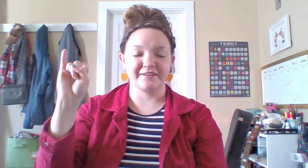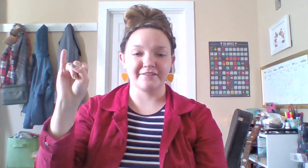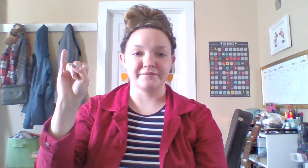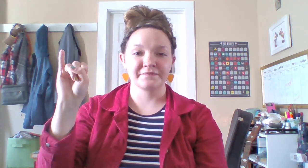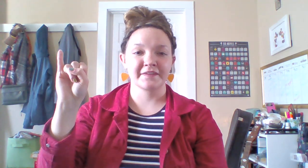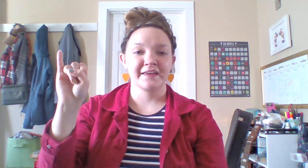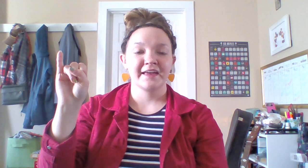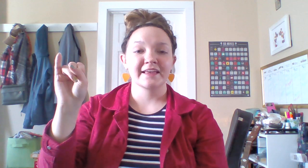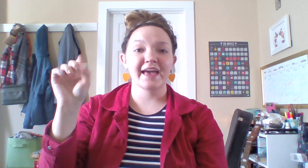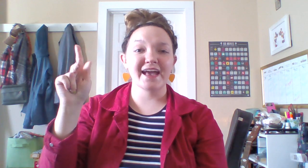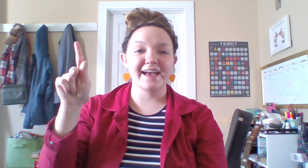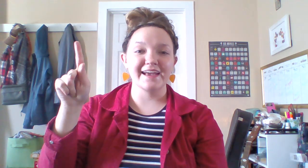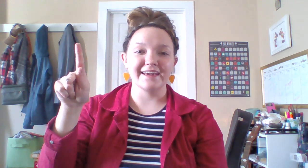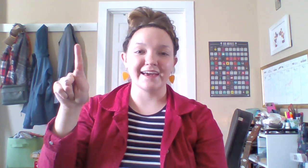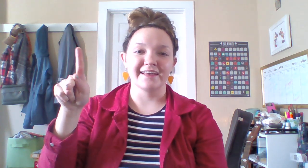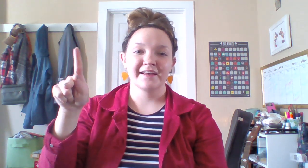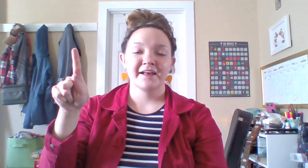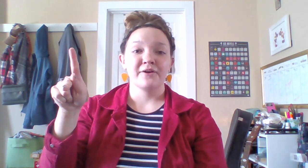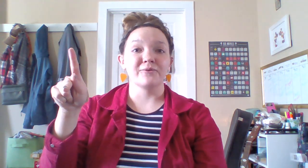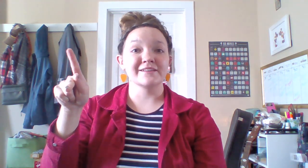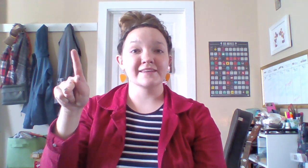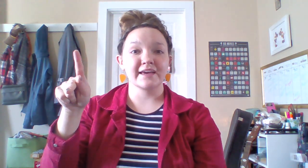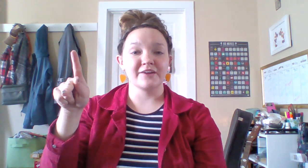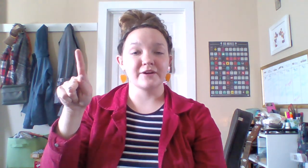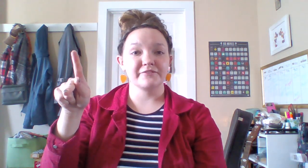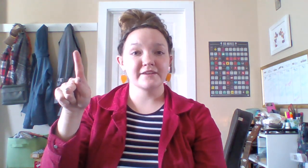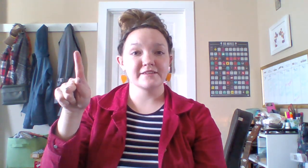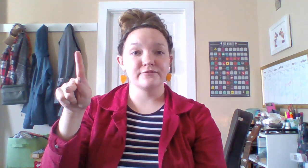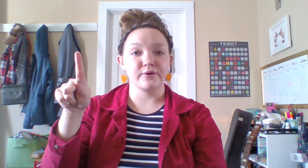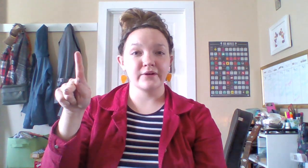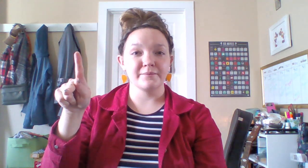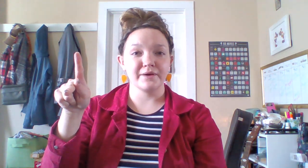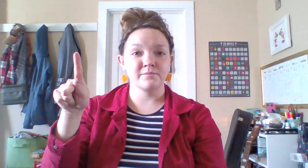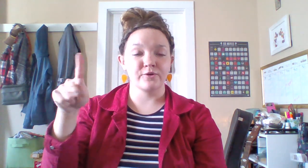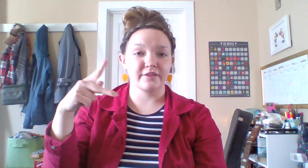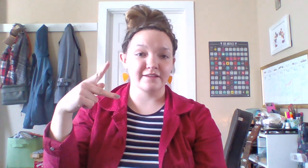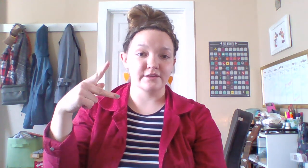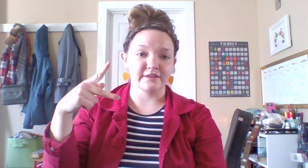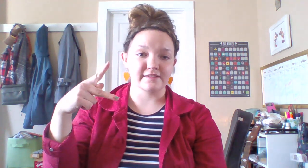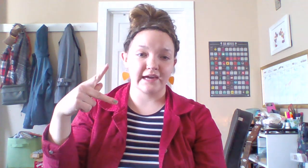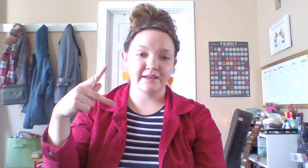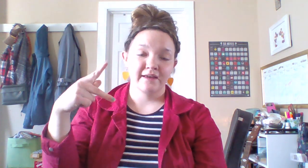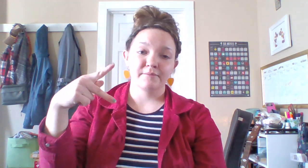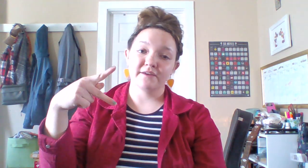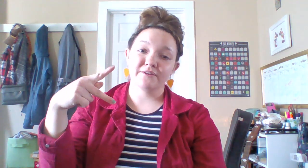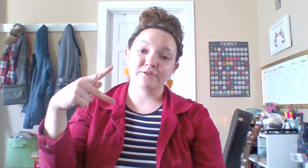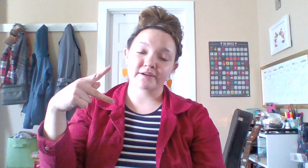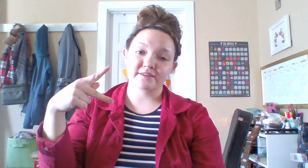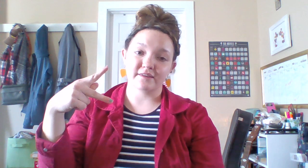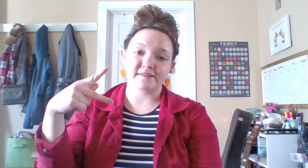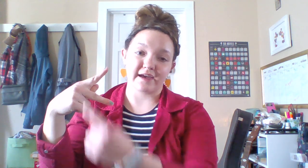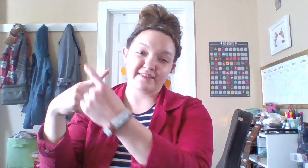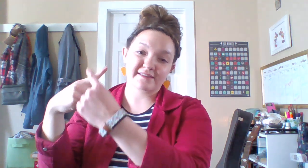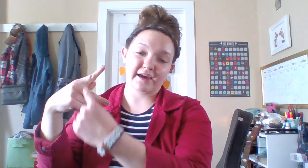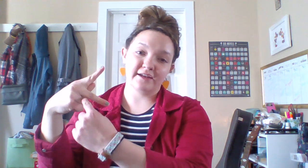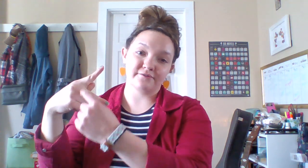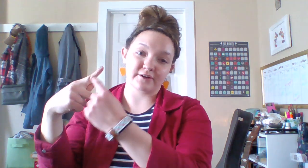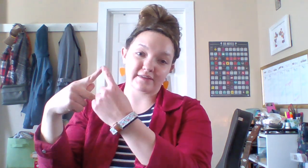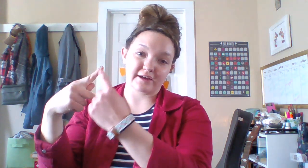go. K. Once again, we're facing forward a bit more than to the side, but if you look to the side, this kind of looks like a